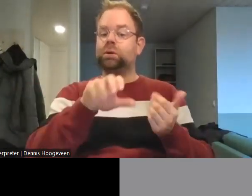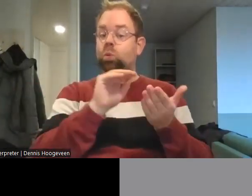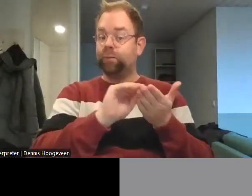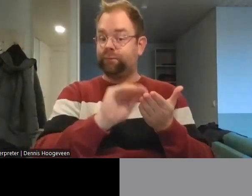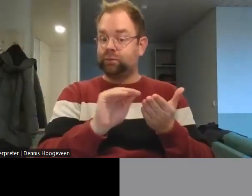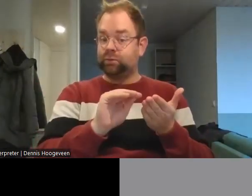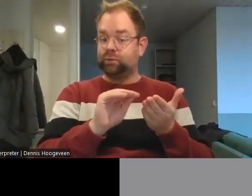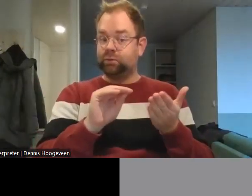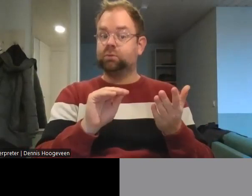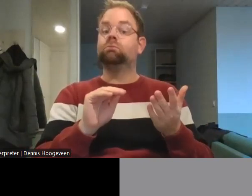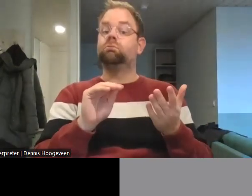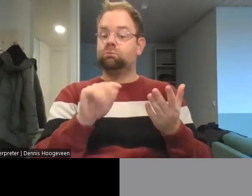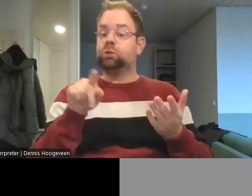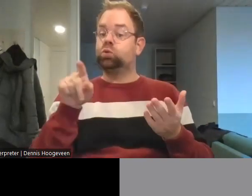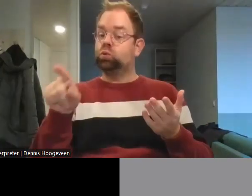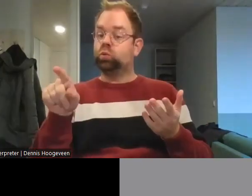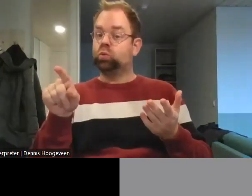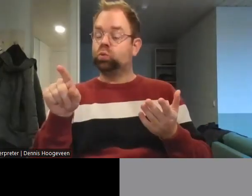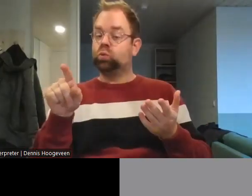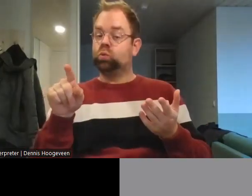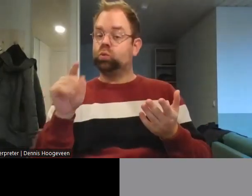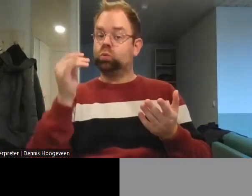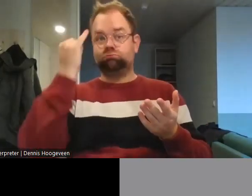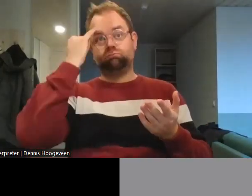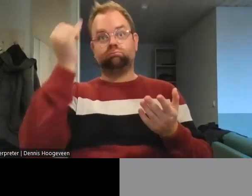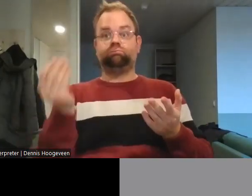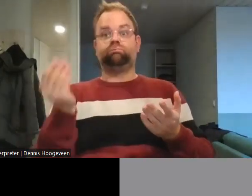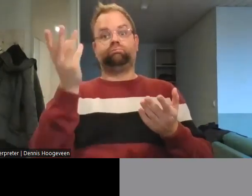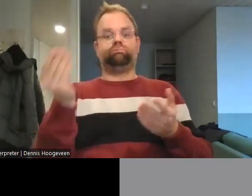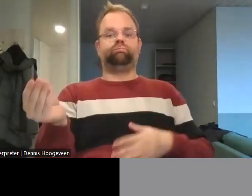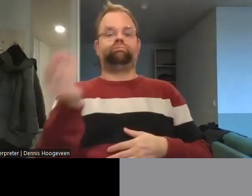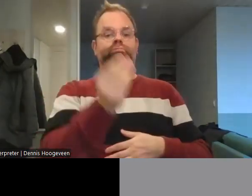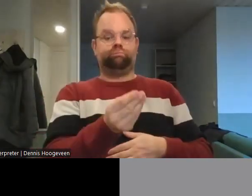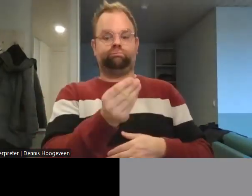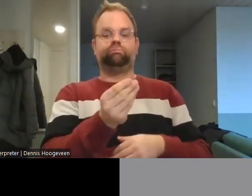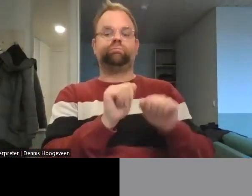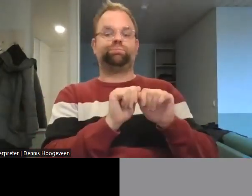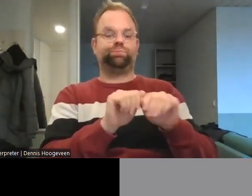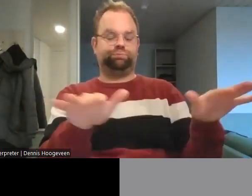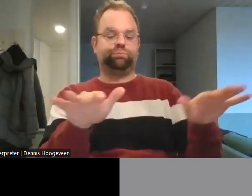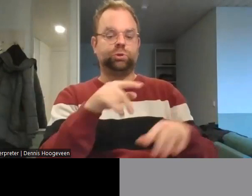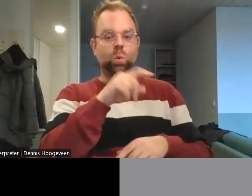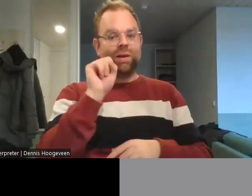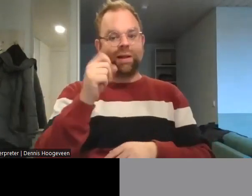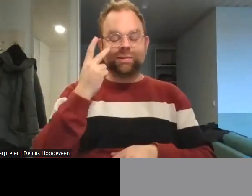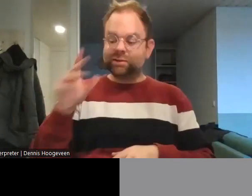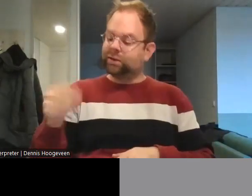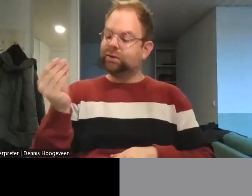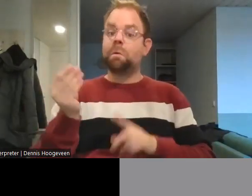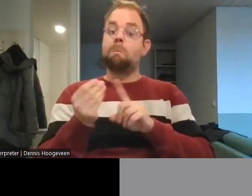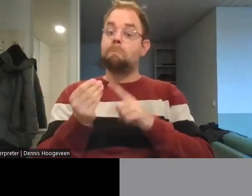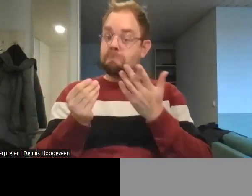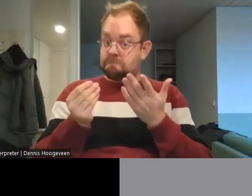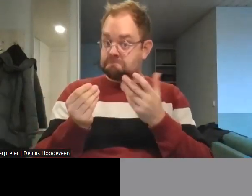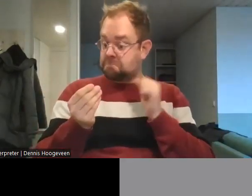an opportunity to see if there's an opportunity for capacity building opportunities, technical support, or financial